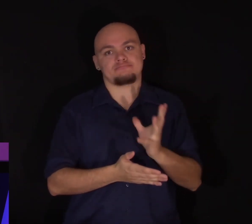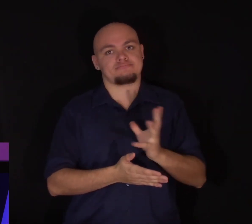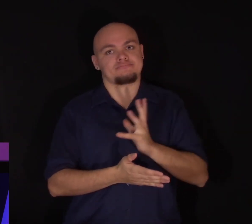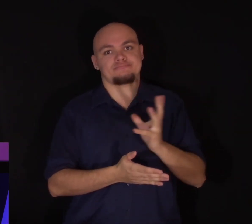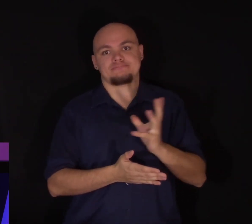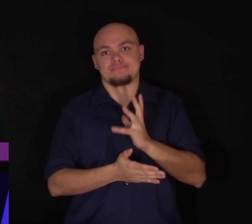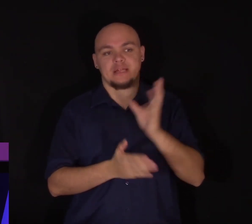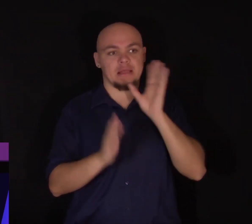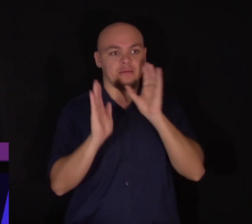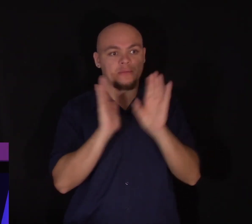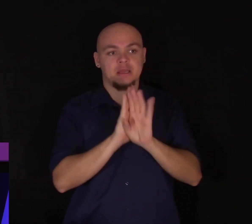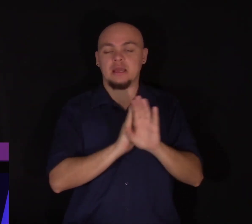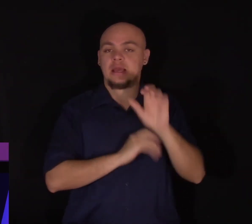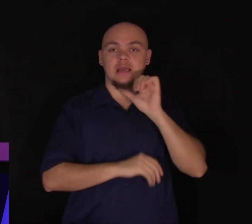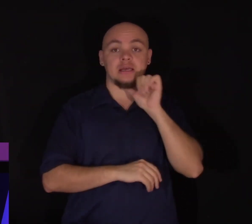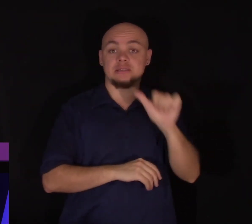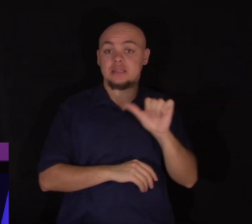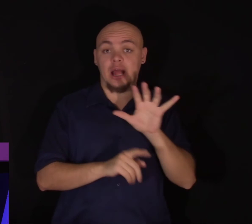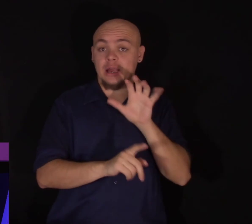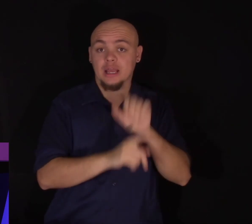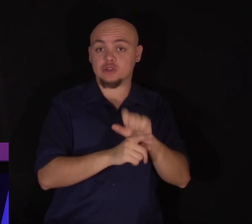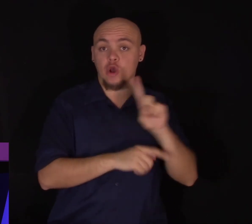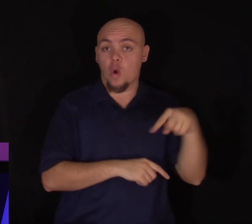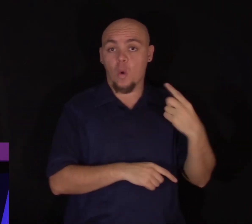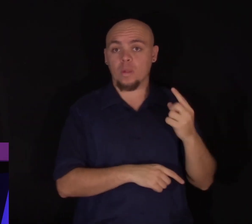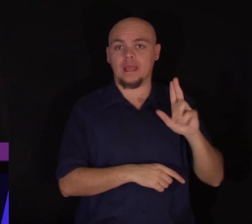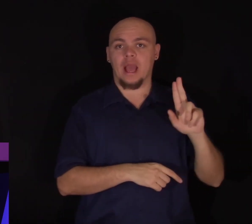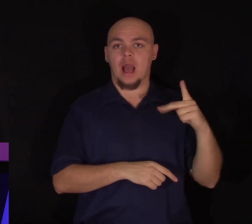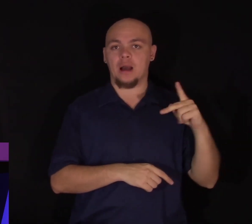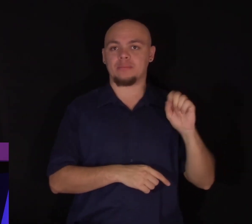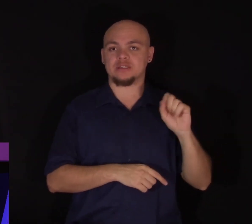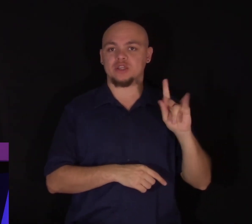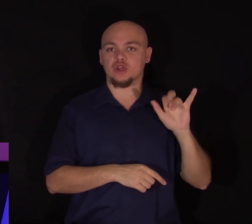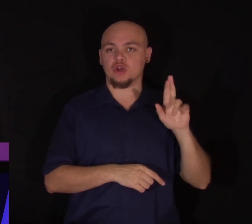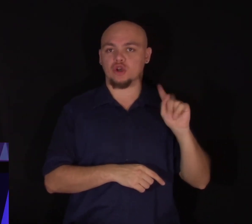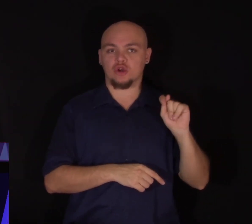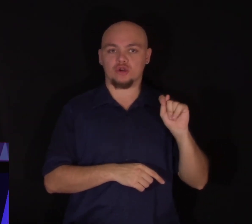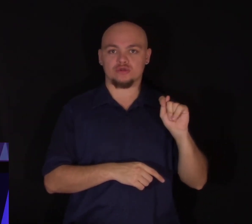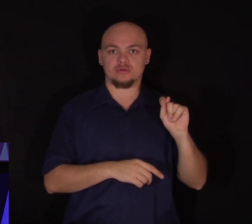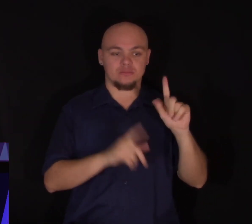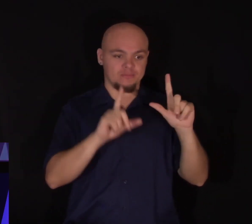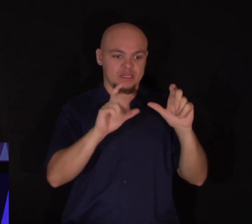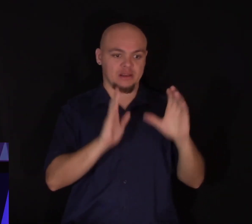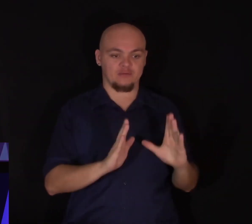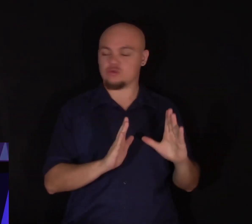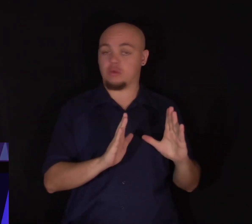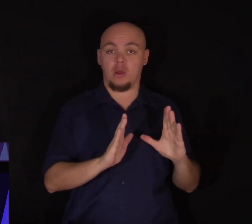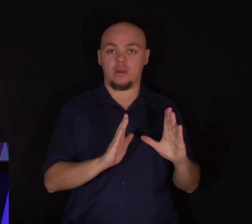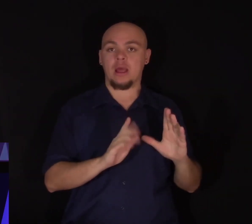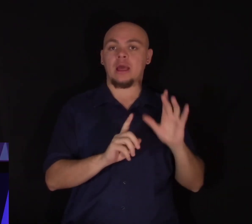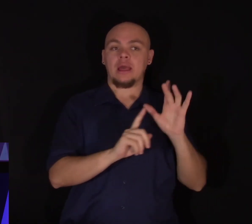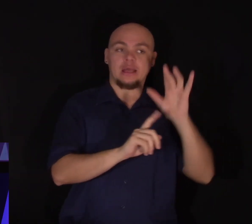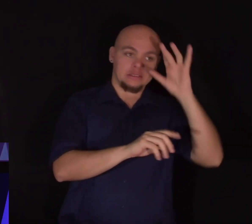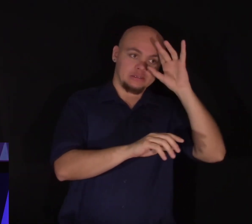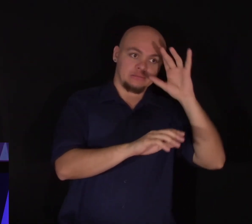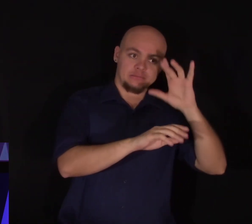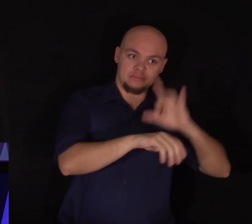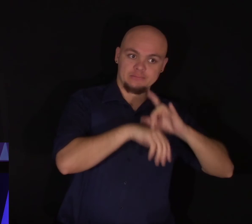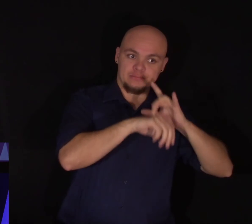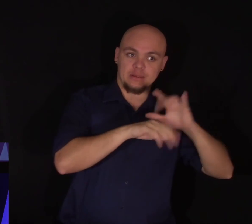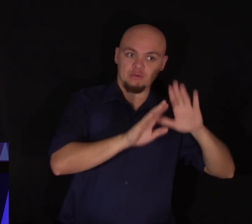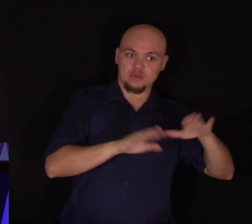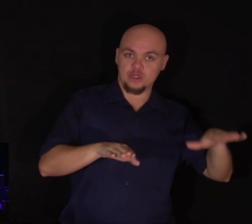catching upskirters, it's catching sexual offenders, predators, paedophiles, and that's because of this next lesson.